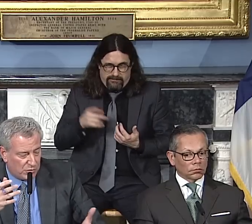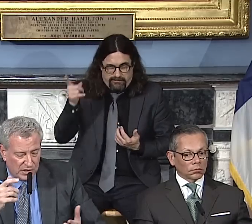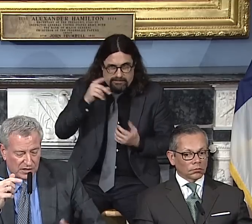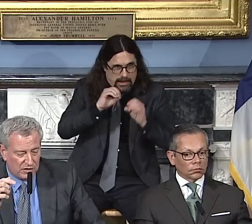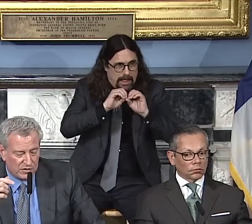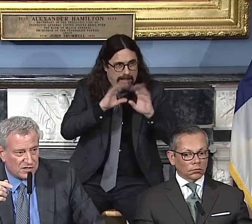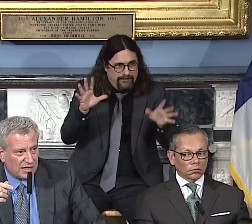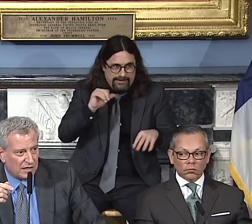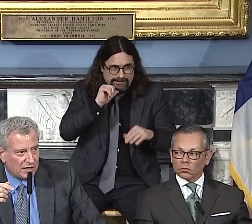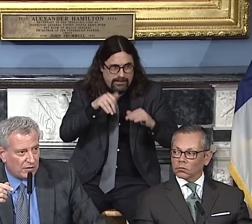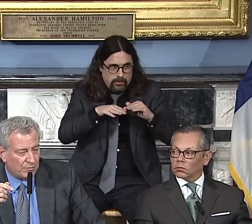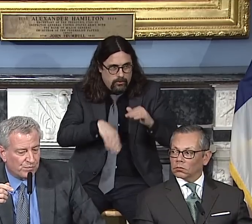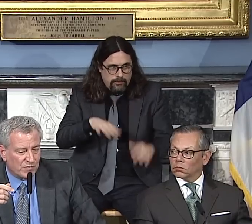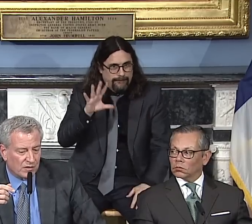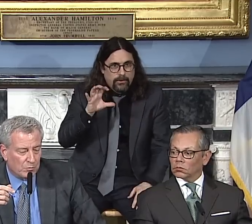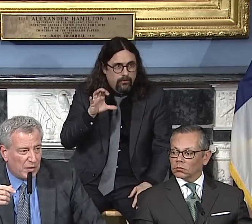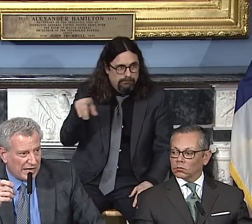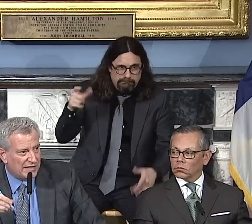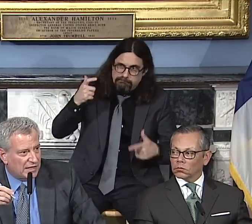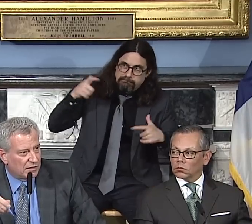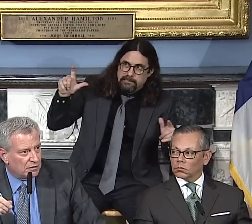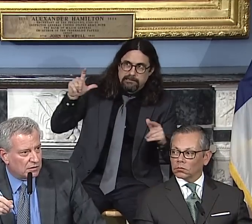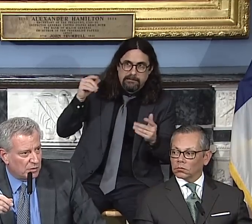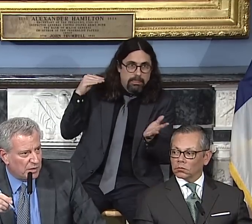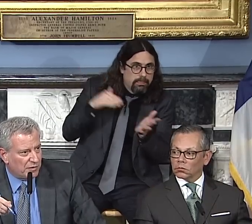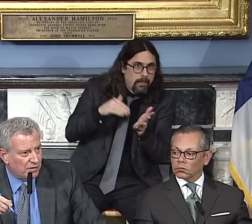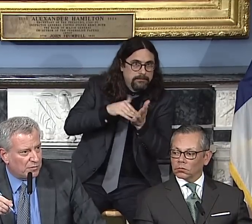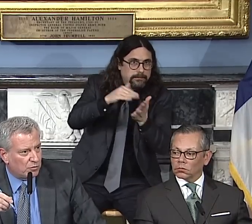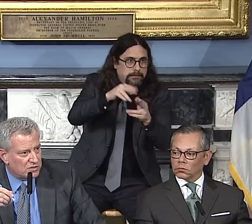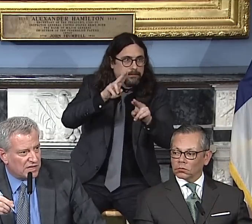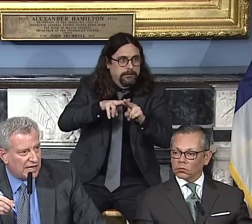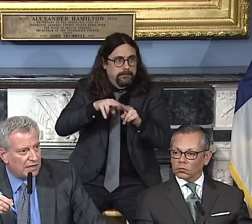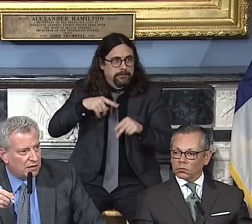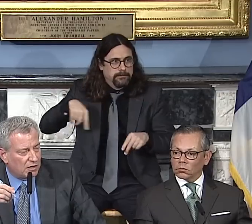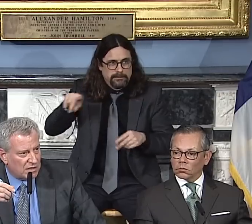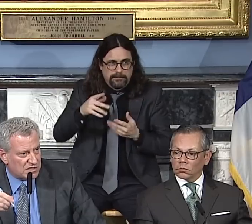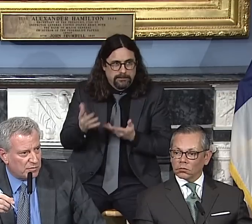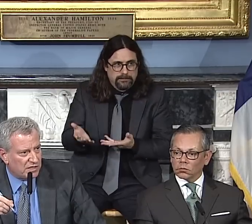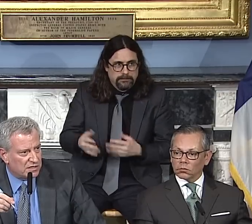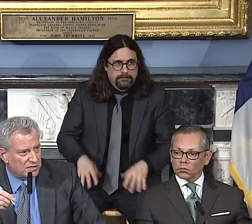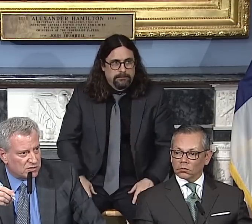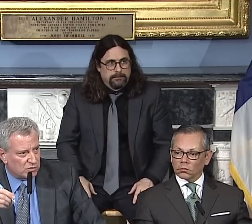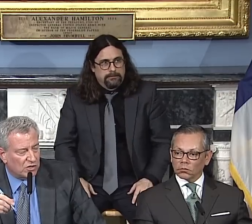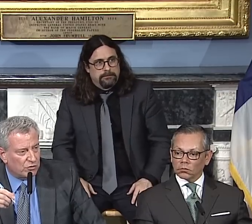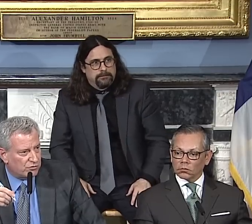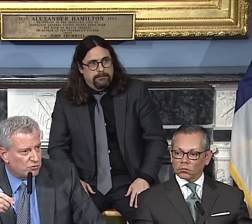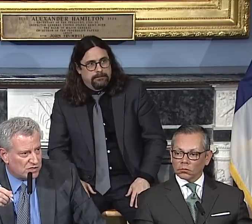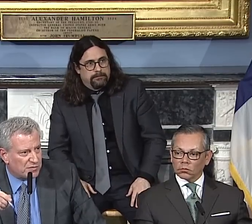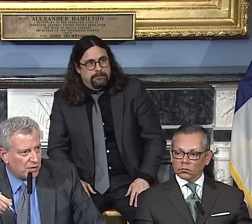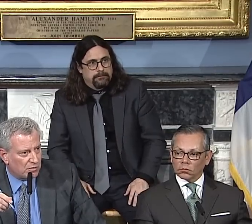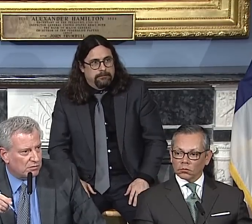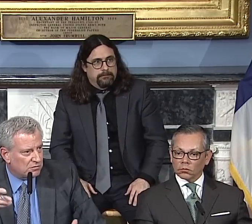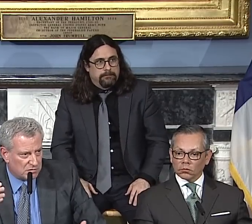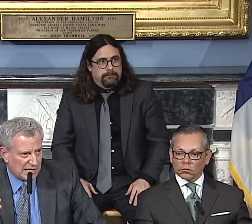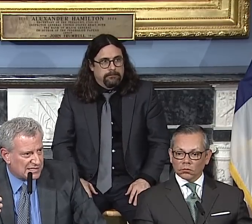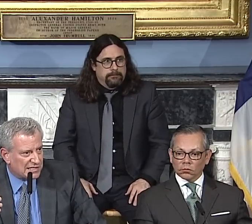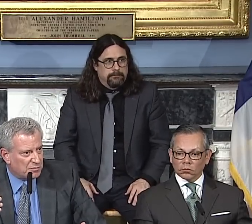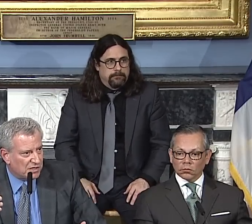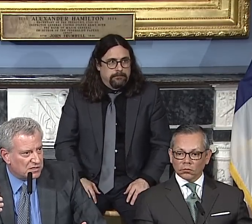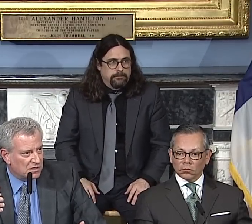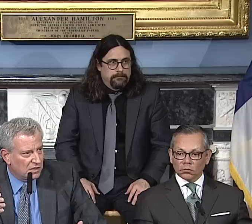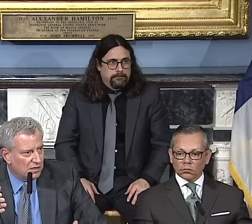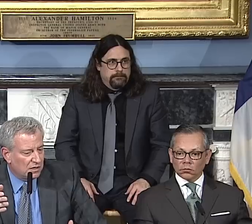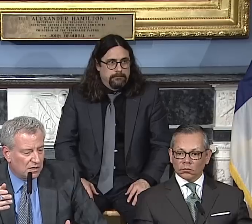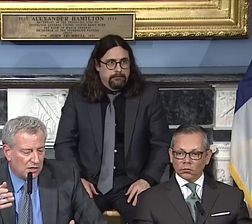We're not putting, you know, this is not a binding commitment, but we're saying our estimate is this will go through September. That's